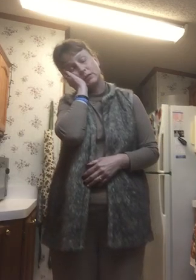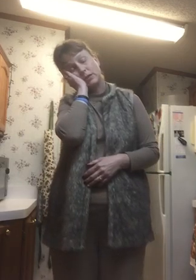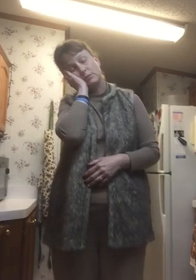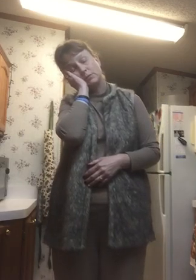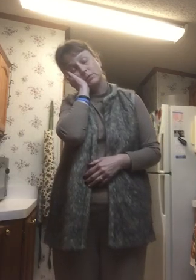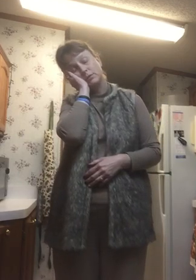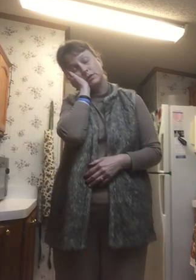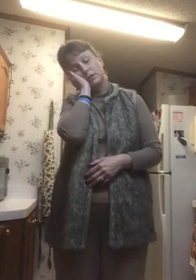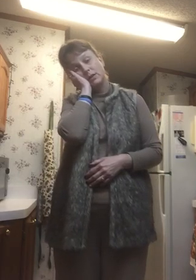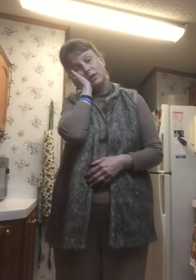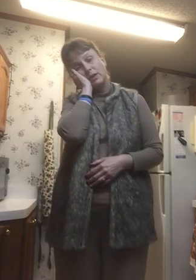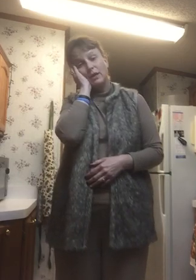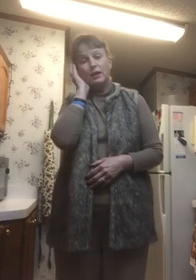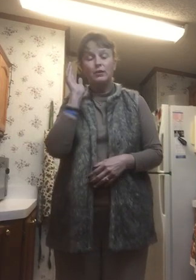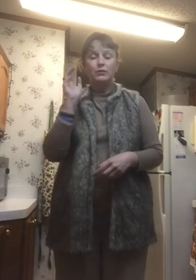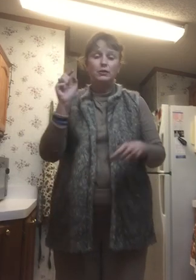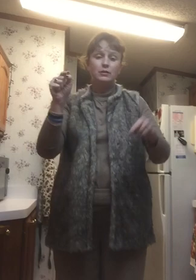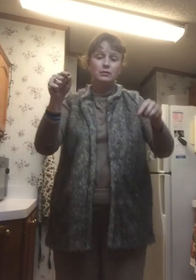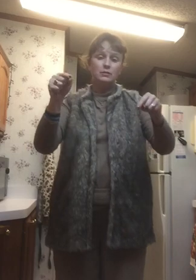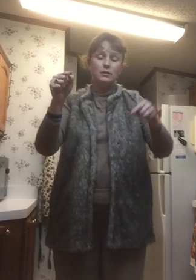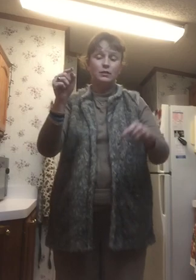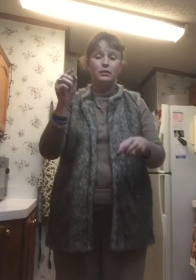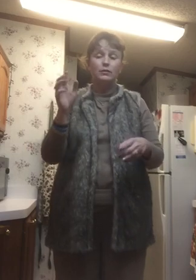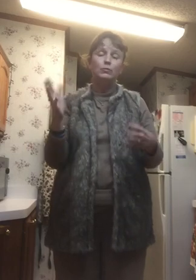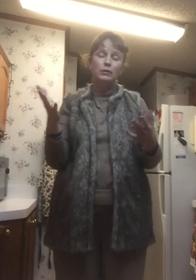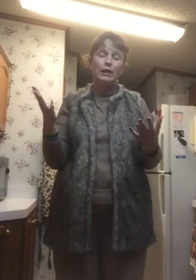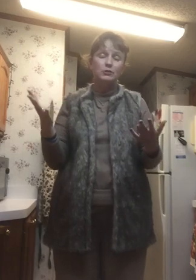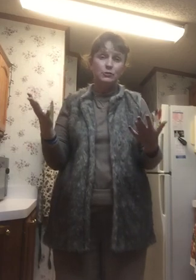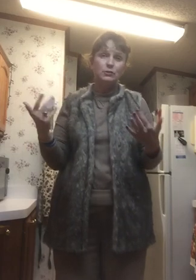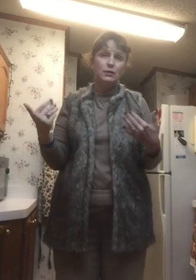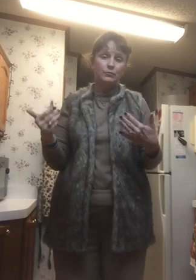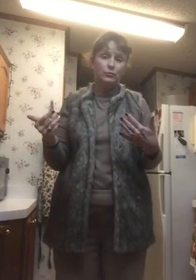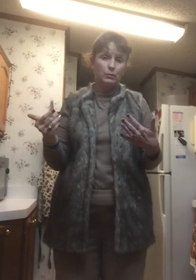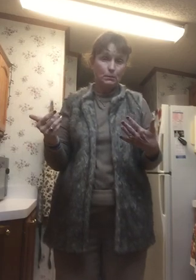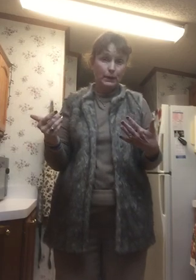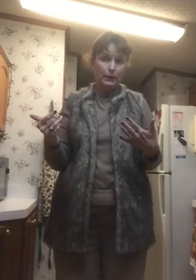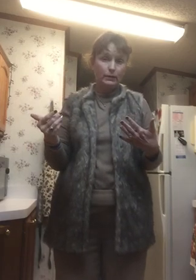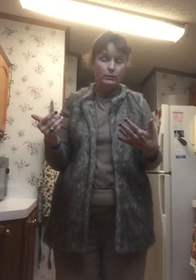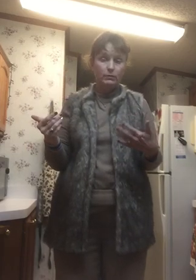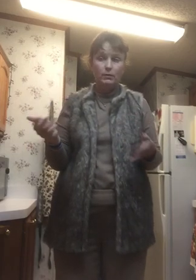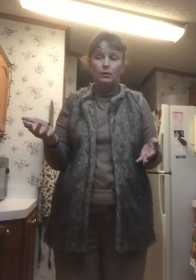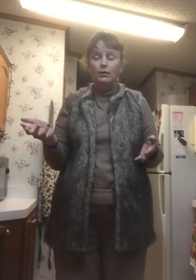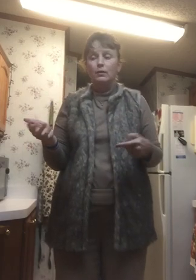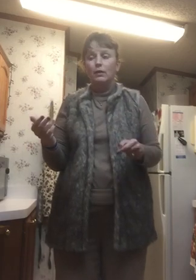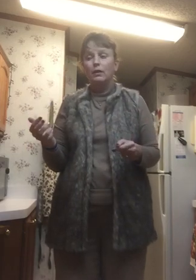asleep. And then we're actually doing the sign for the word bed.